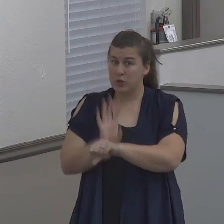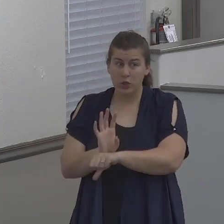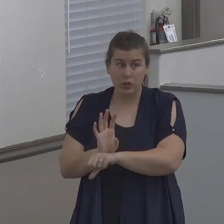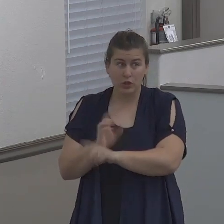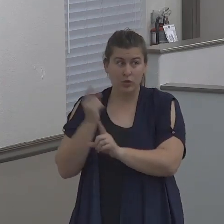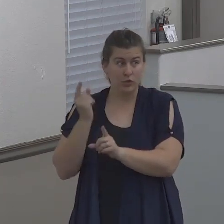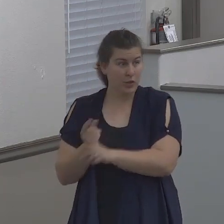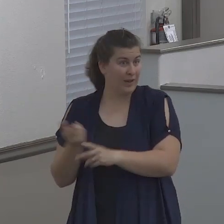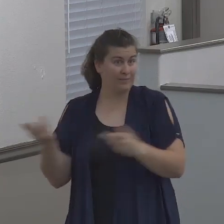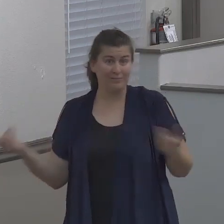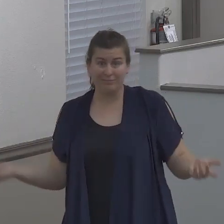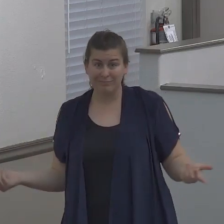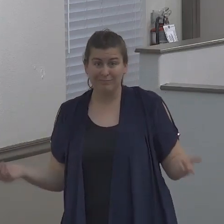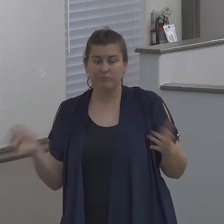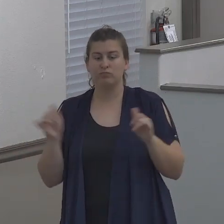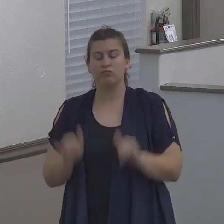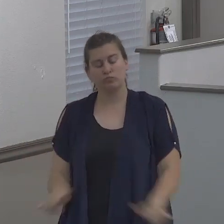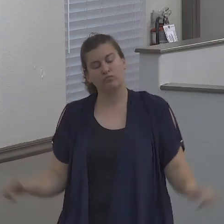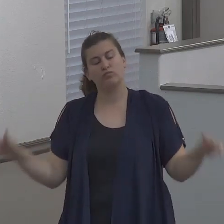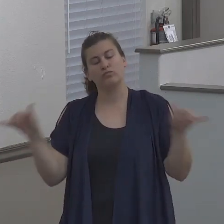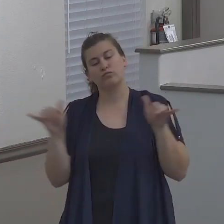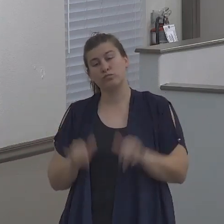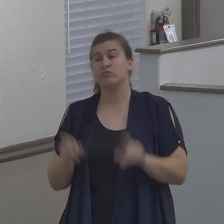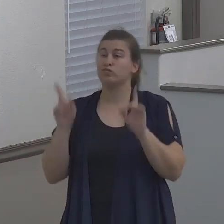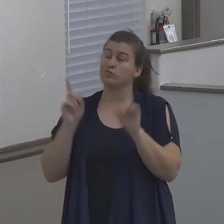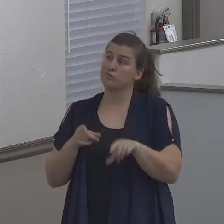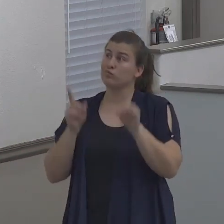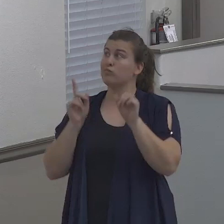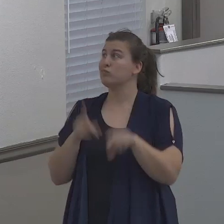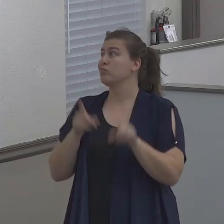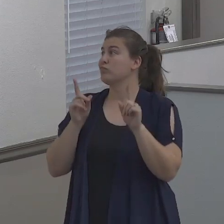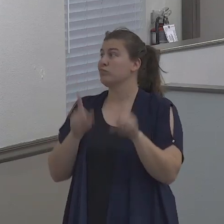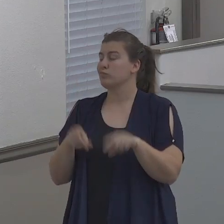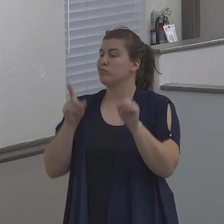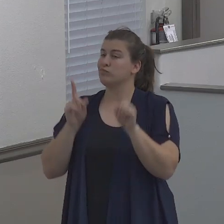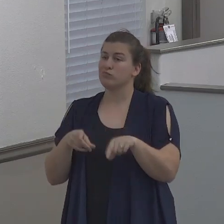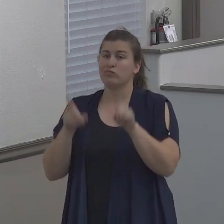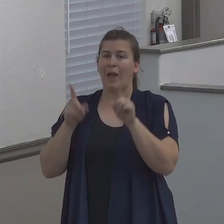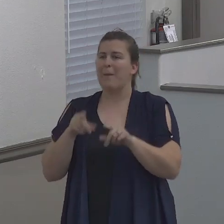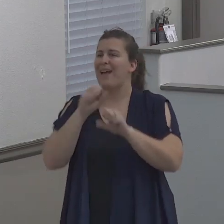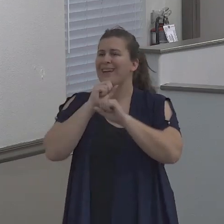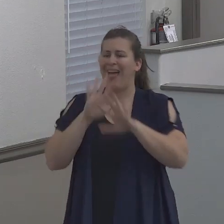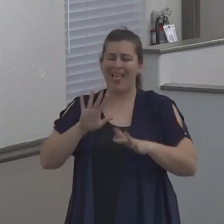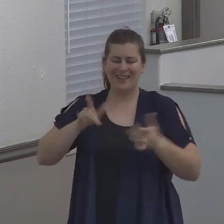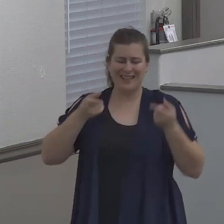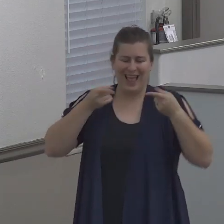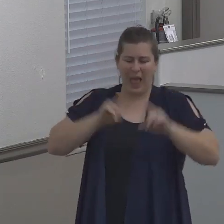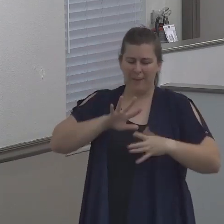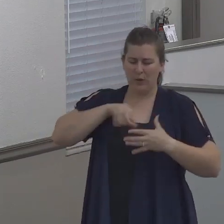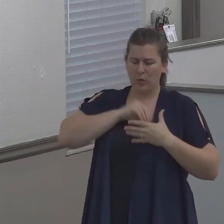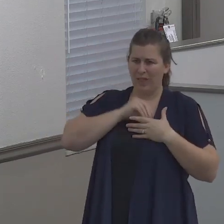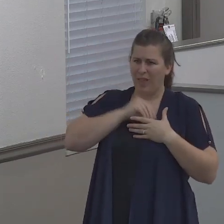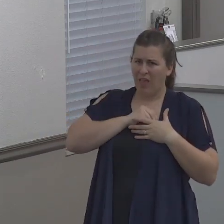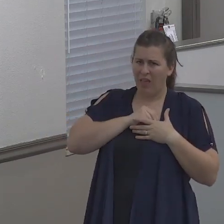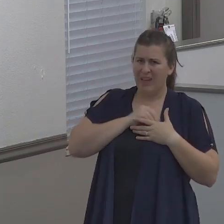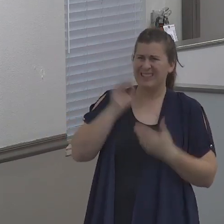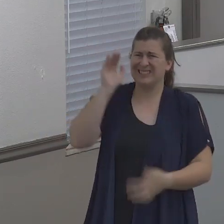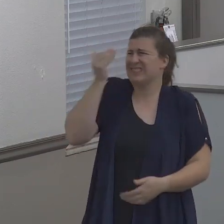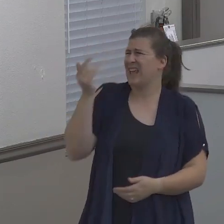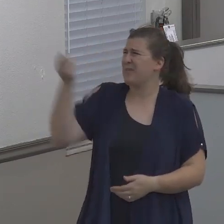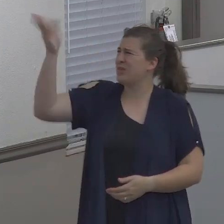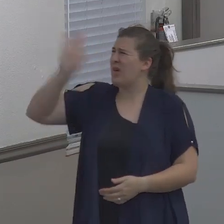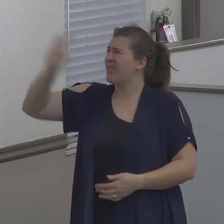Even in church, same old, same old. I come, but it doesn't seem like anything's